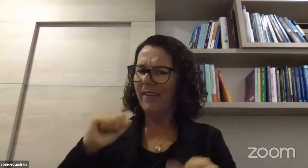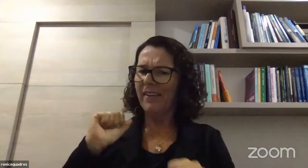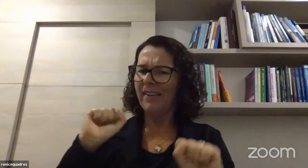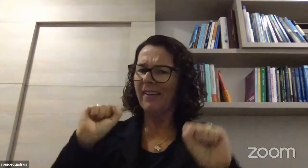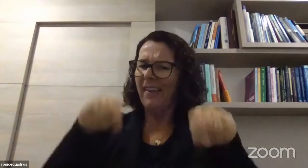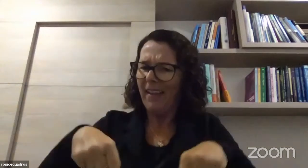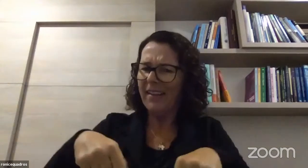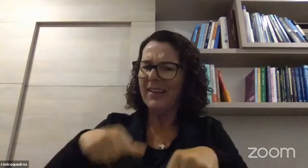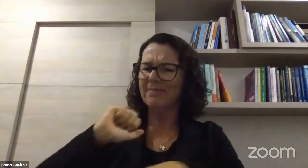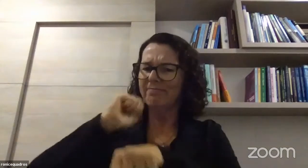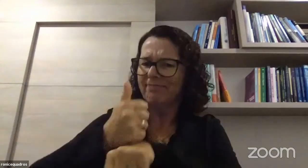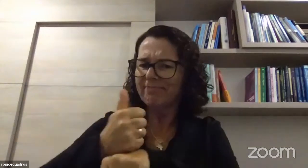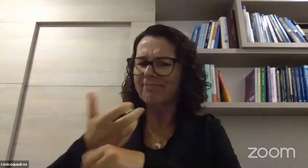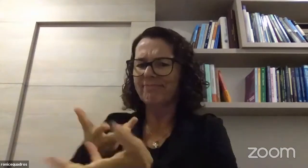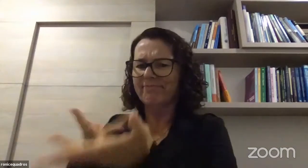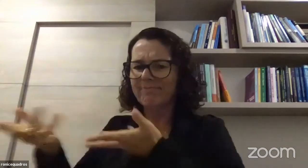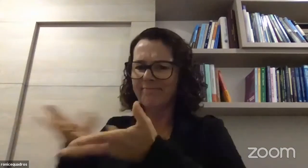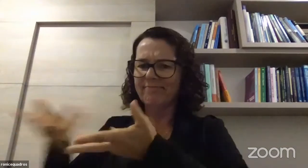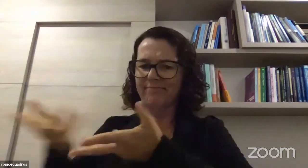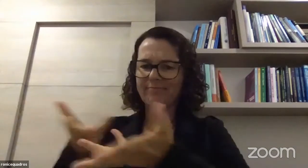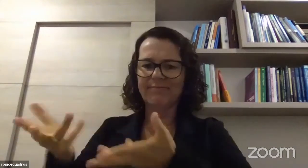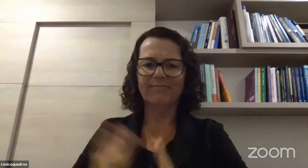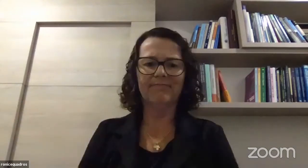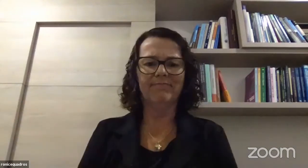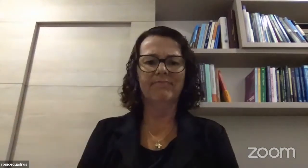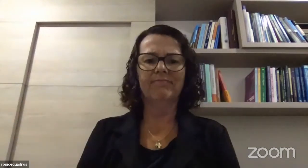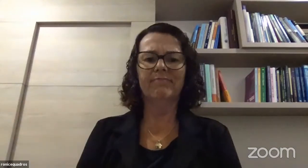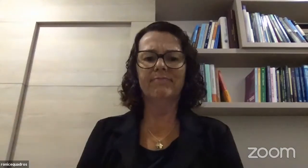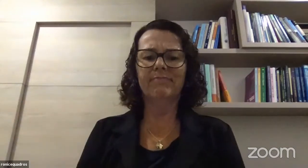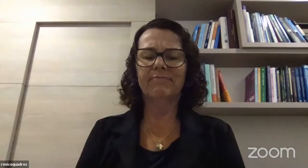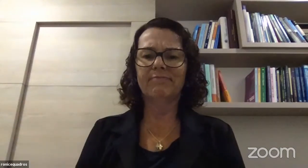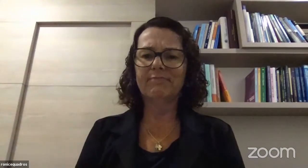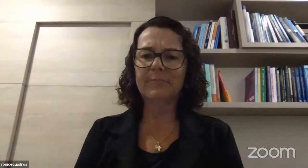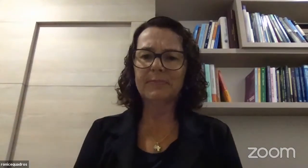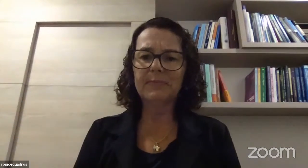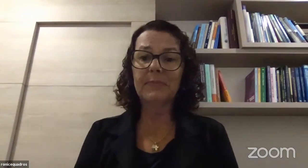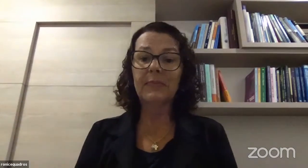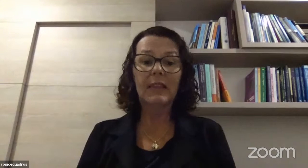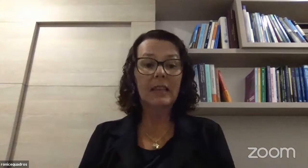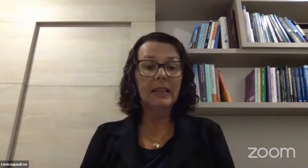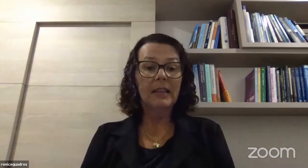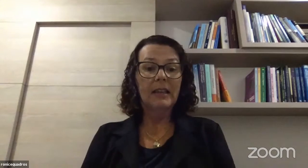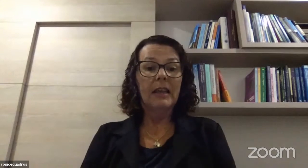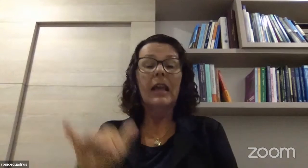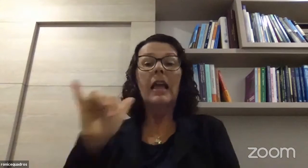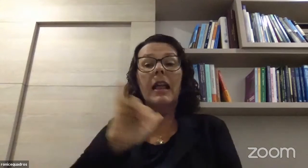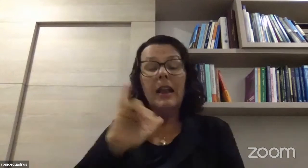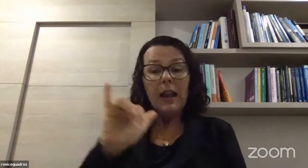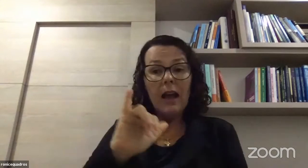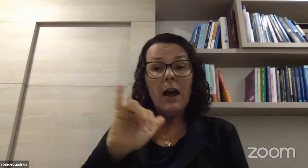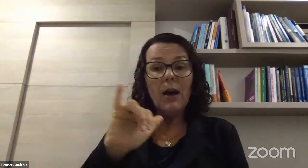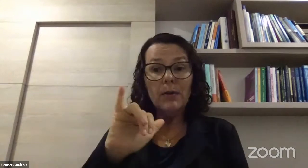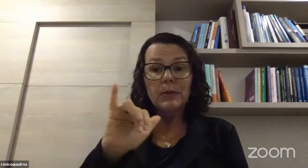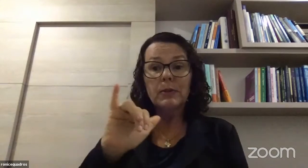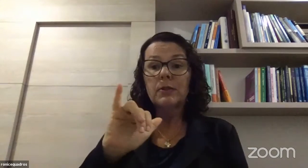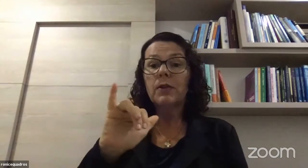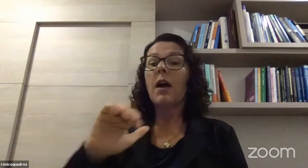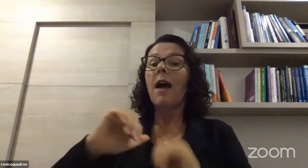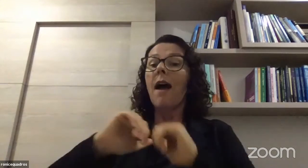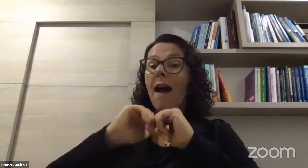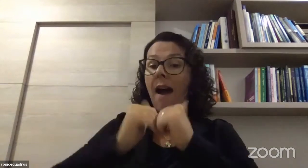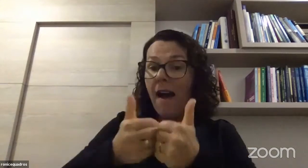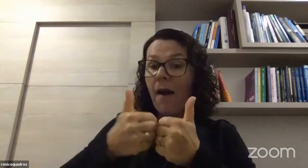and ensure that there is empowerment? How can I establish this rapport and relationship with other deaf